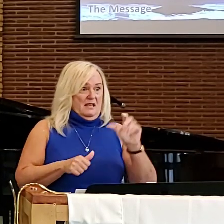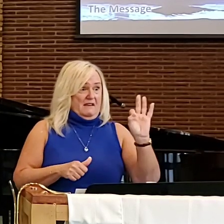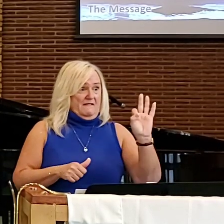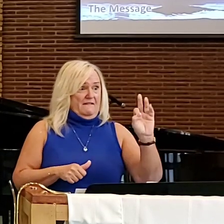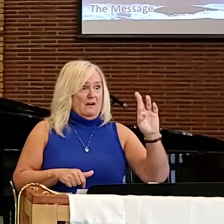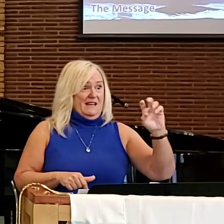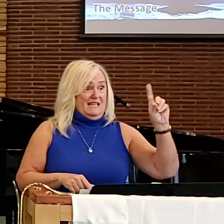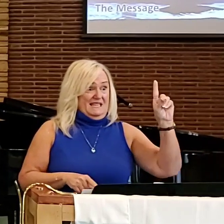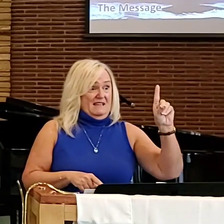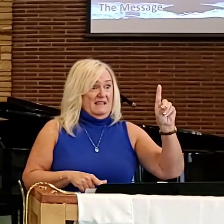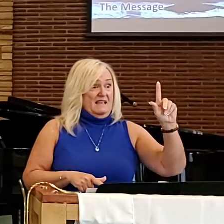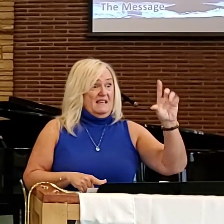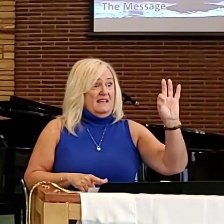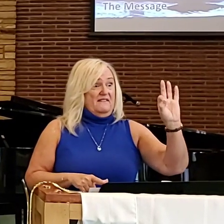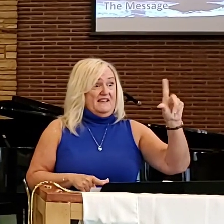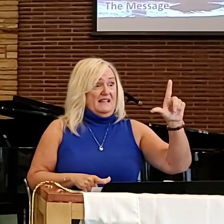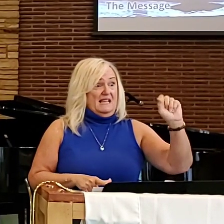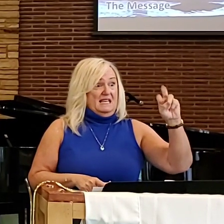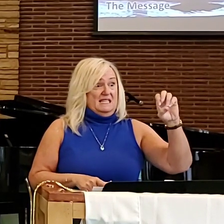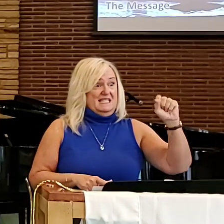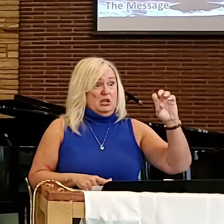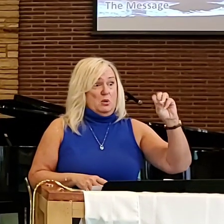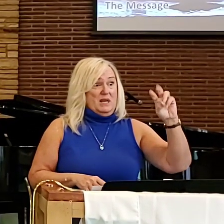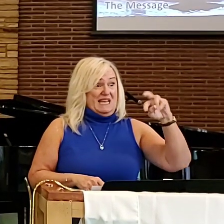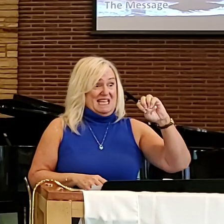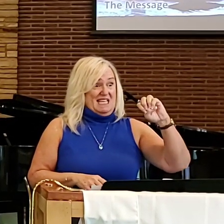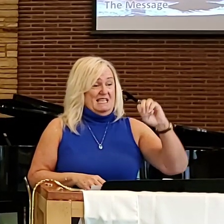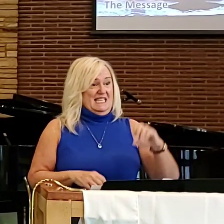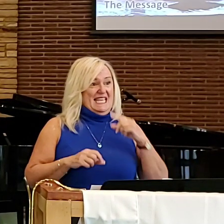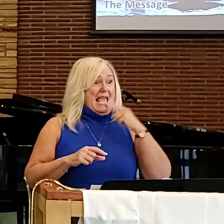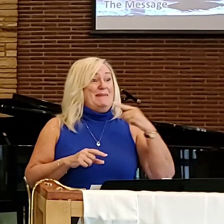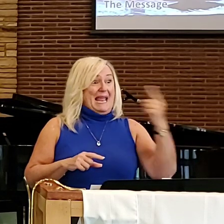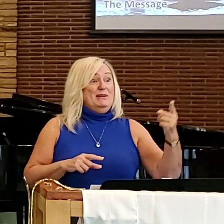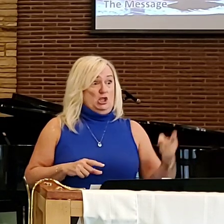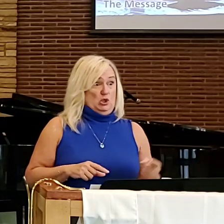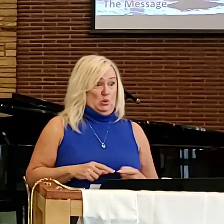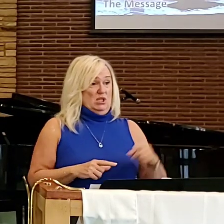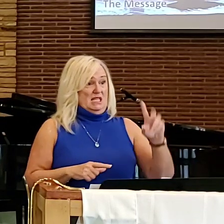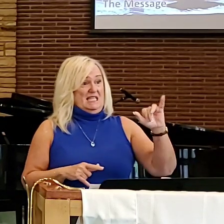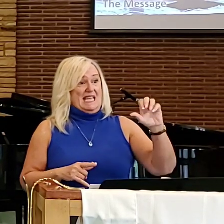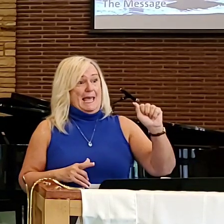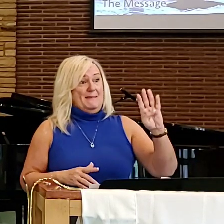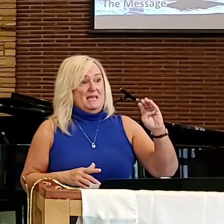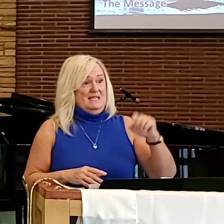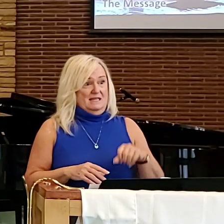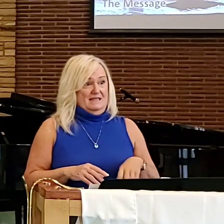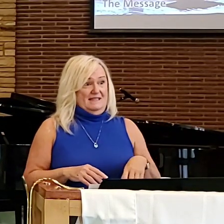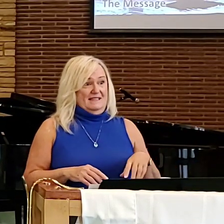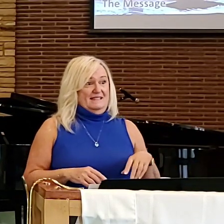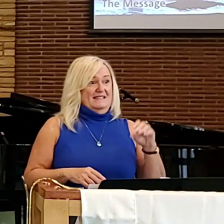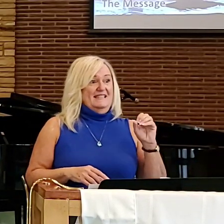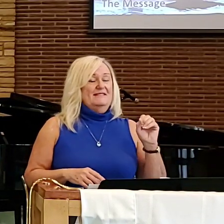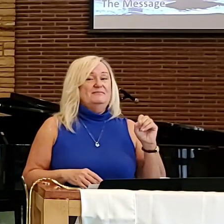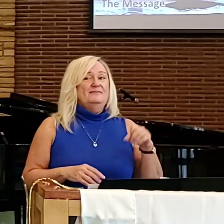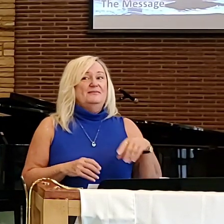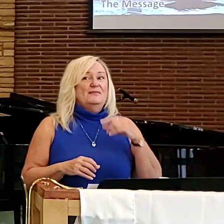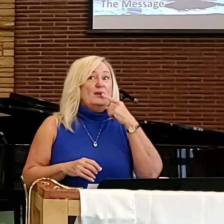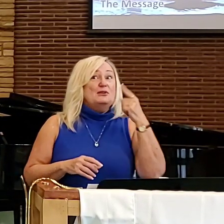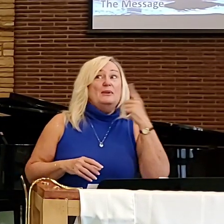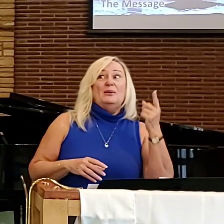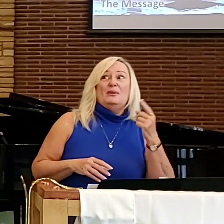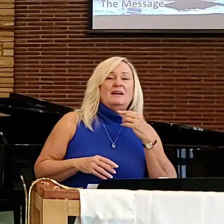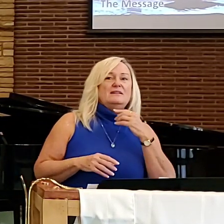Flintstone? Yabba dabba doo, as the dinosaur whistle blows. Maybe you